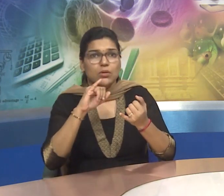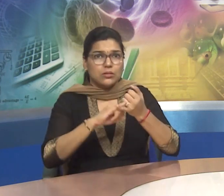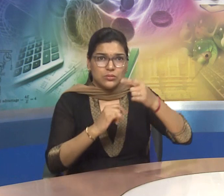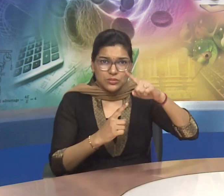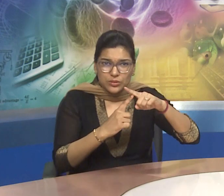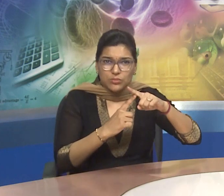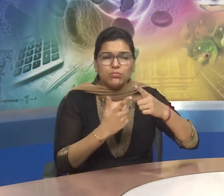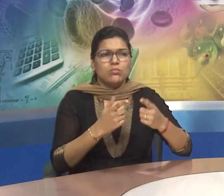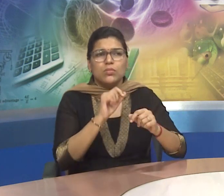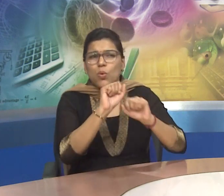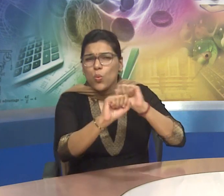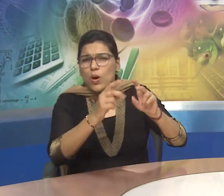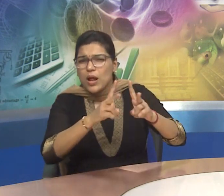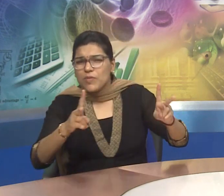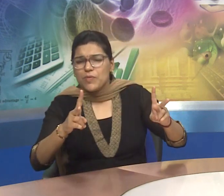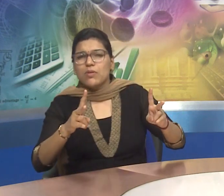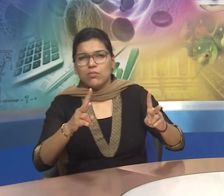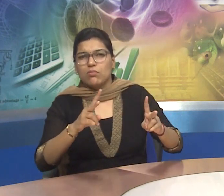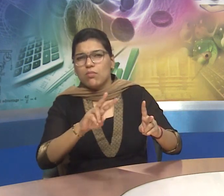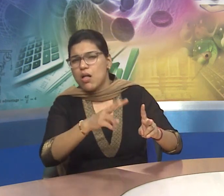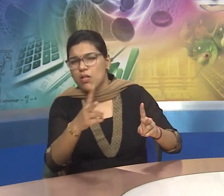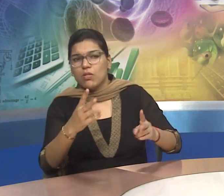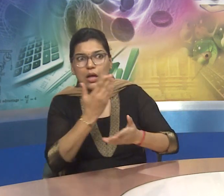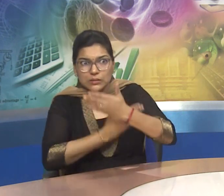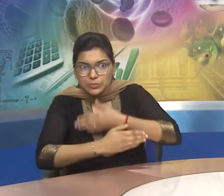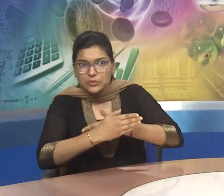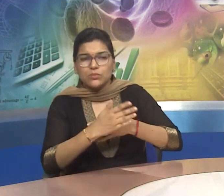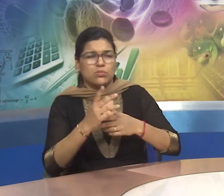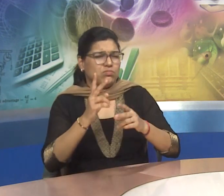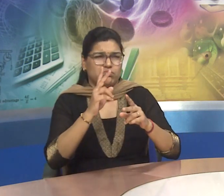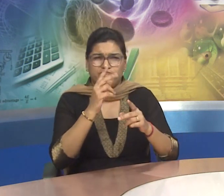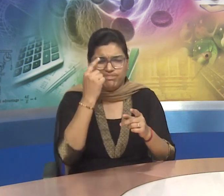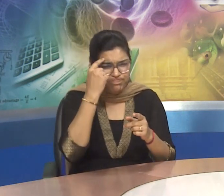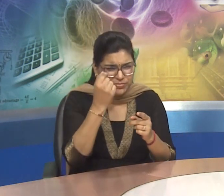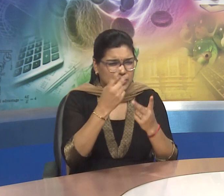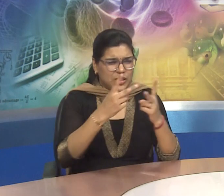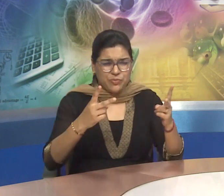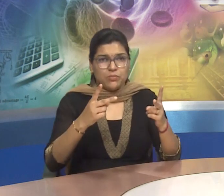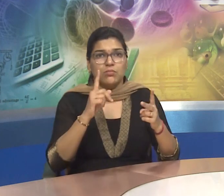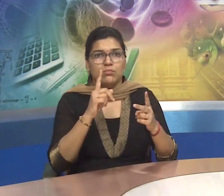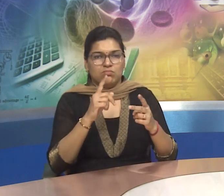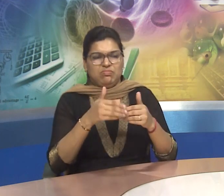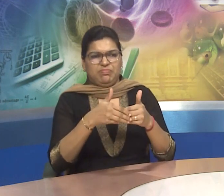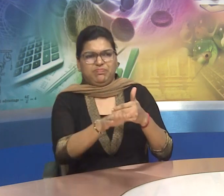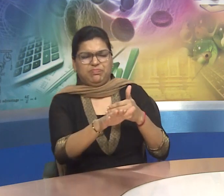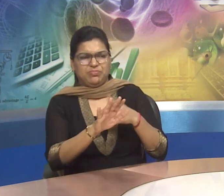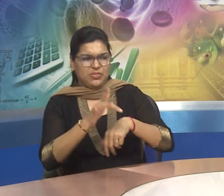is ST, SC, of any community, or the person is differently